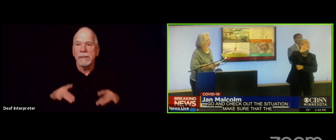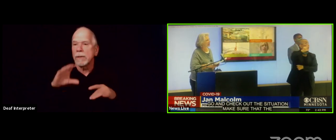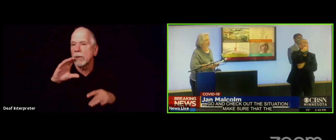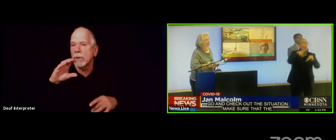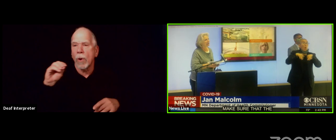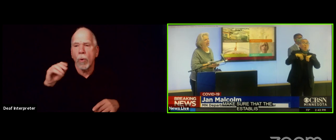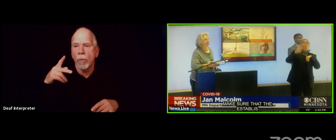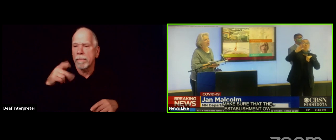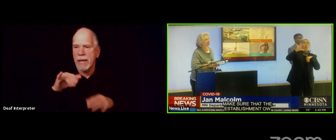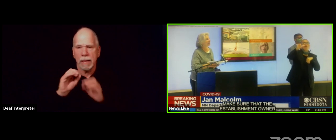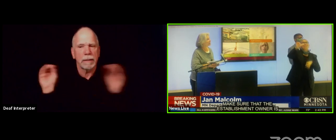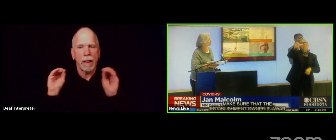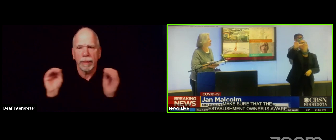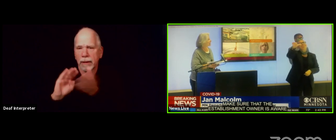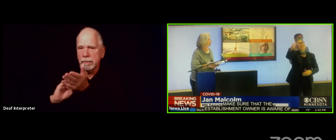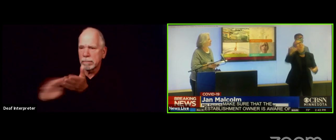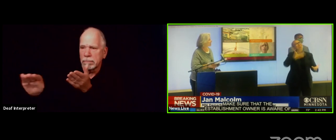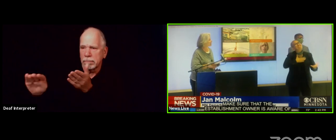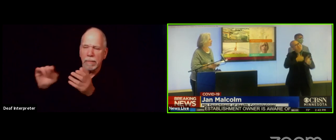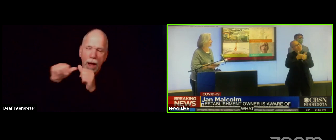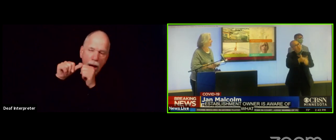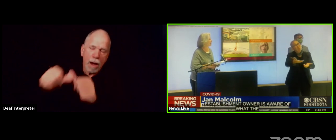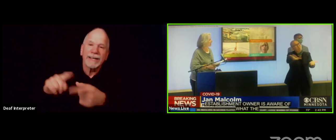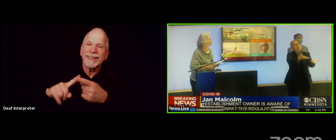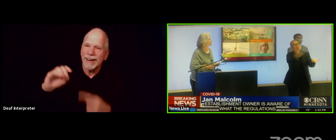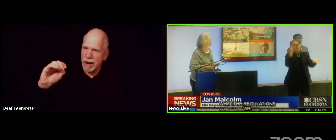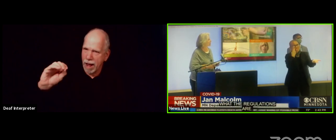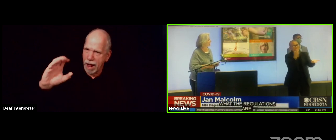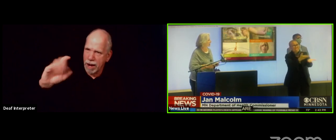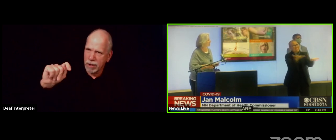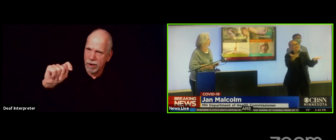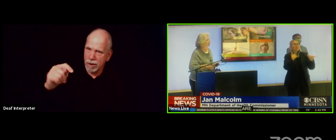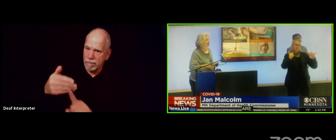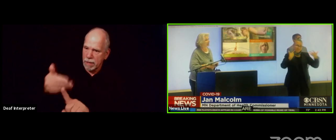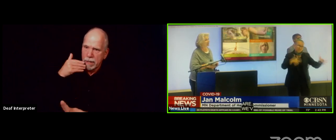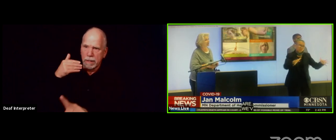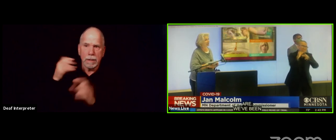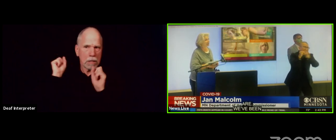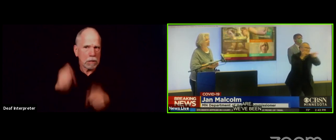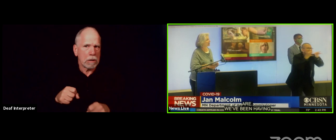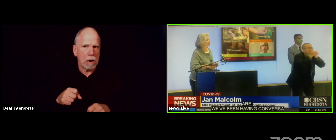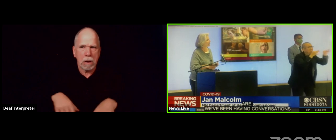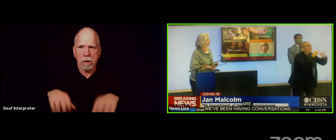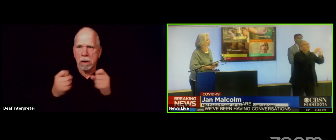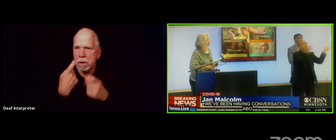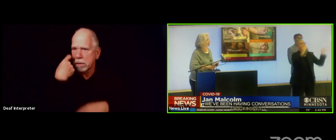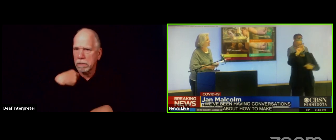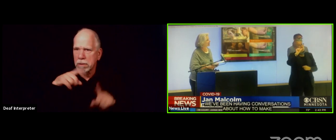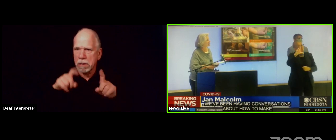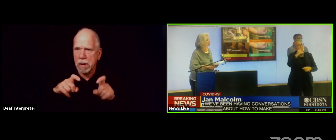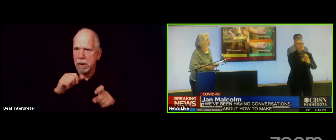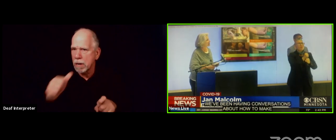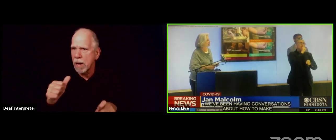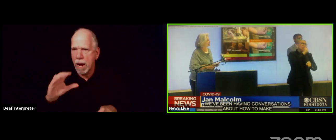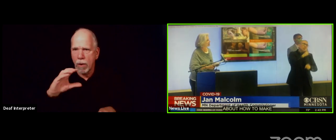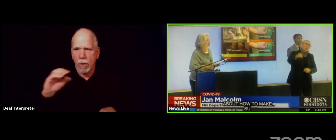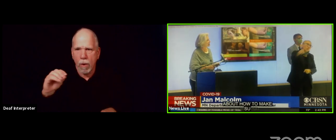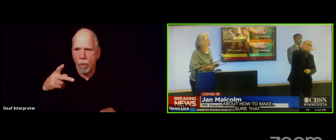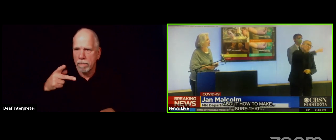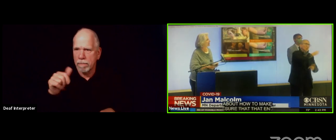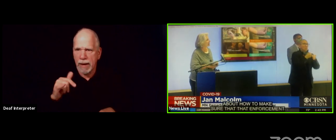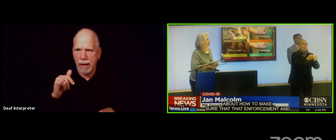are. We've been having conversations about how to make sure that enforcement and that guidance is taken seriously.